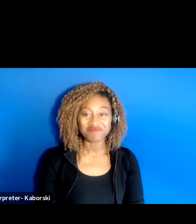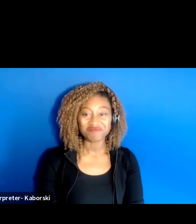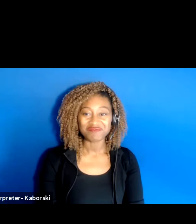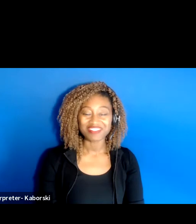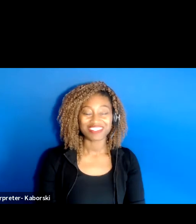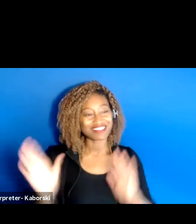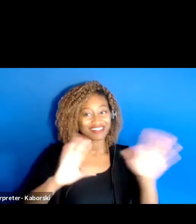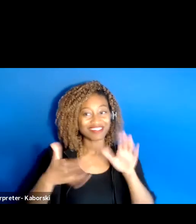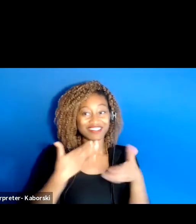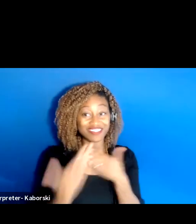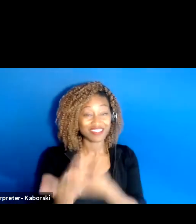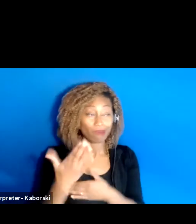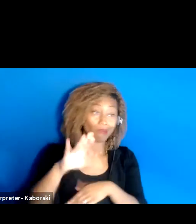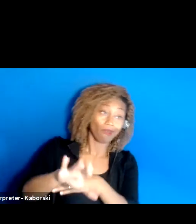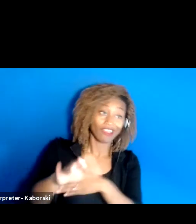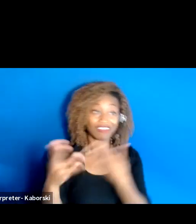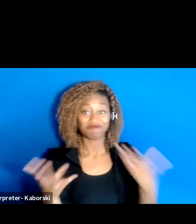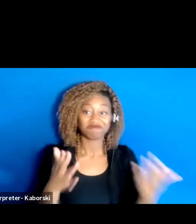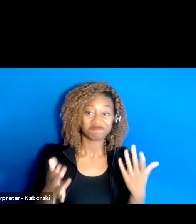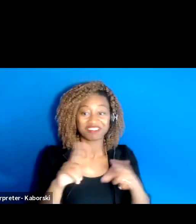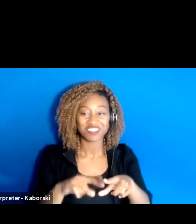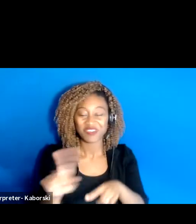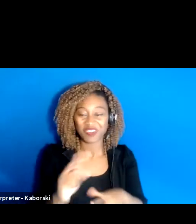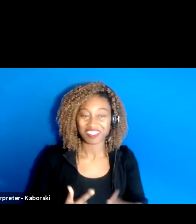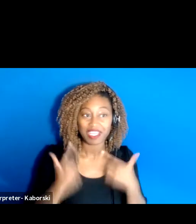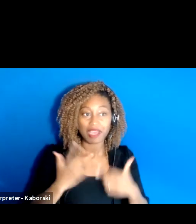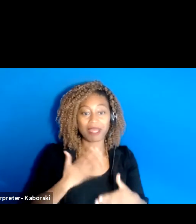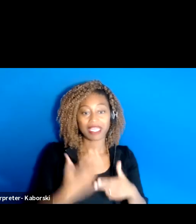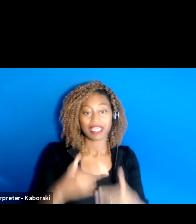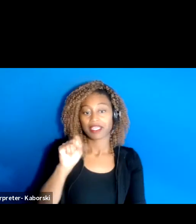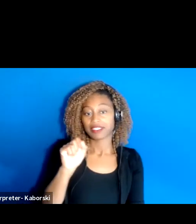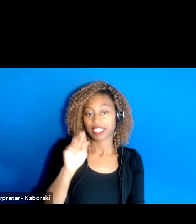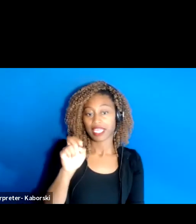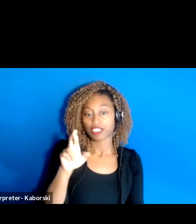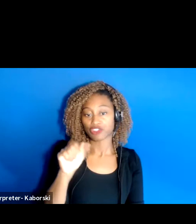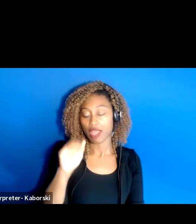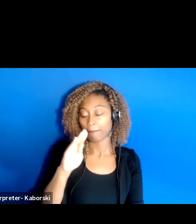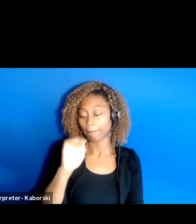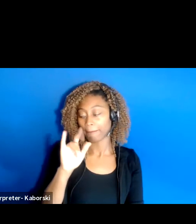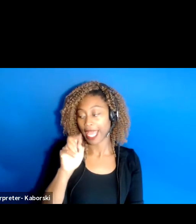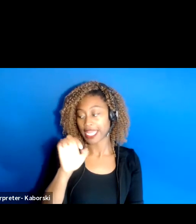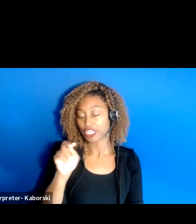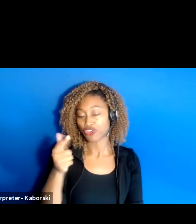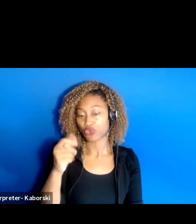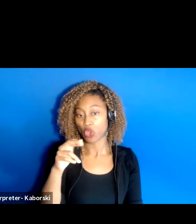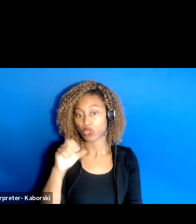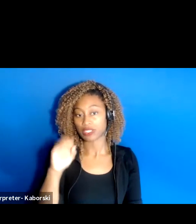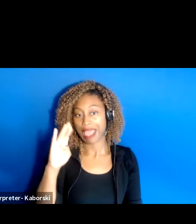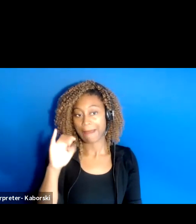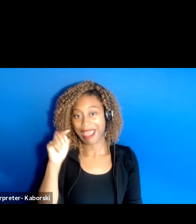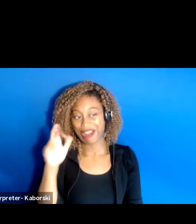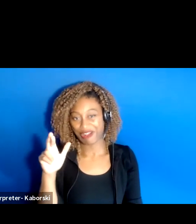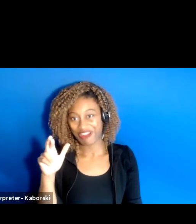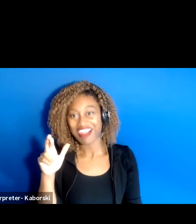Good morning or good afternoon, everyone. My name is Sandra Brighton-Gross-Bitter. I am the Executive Director of the Texas